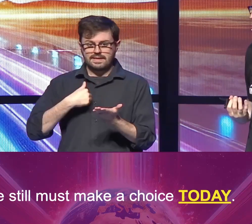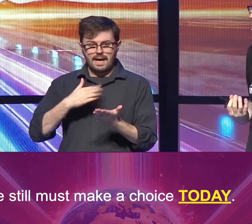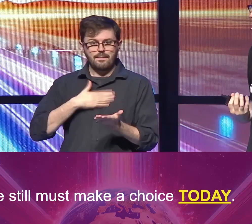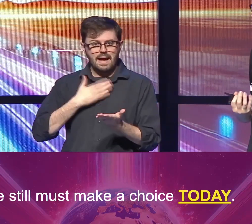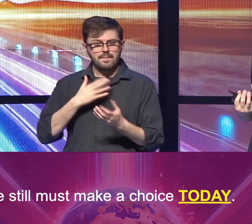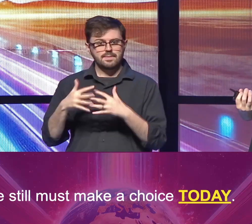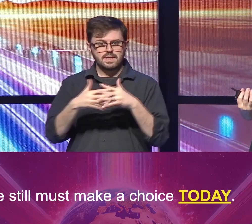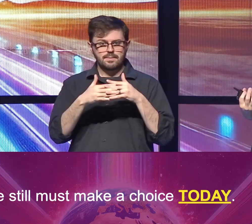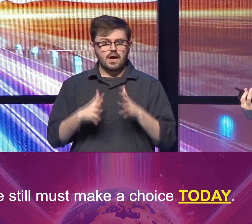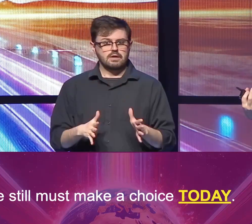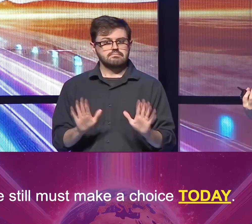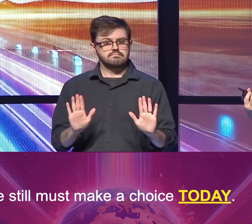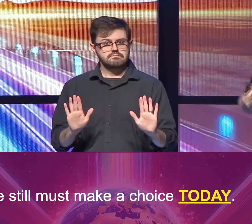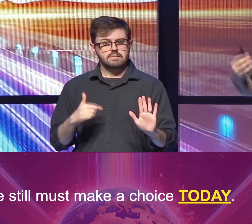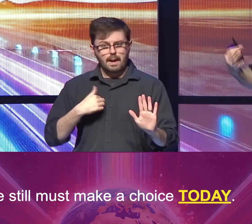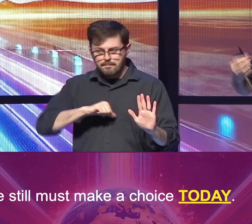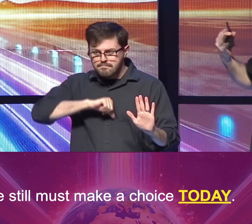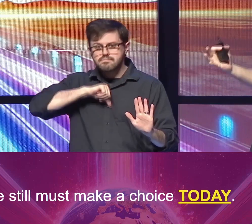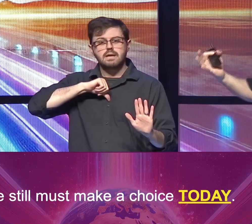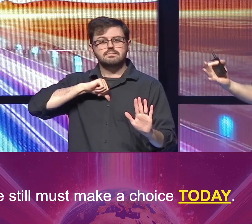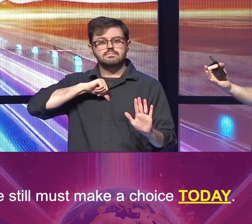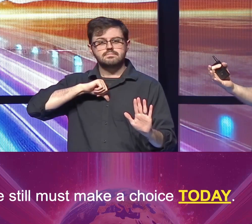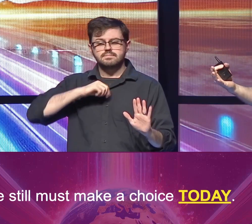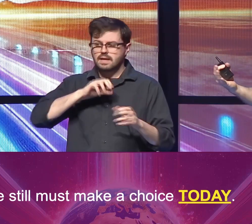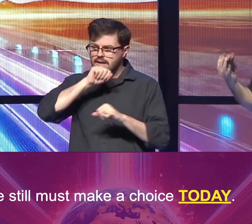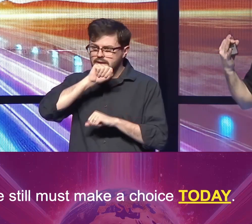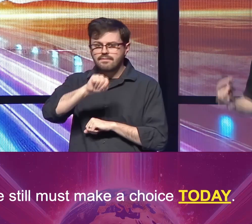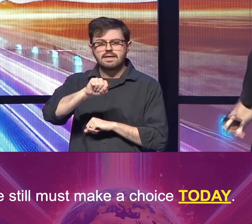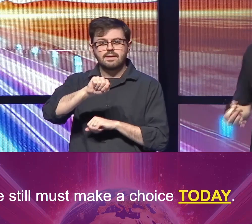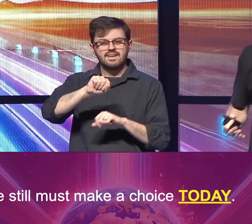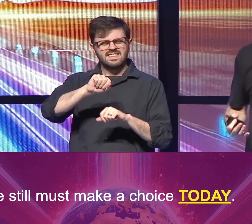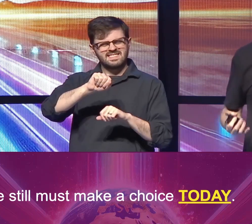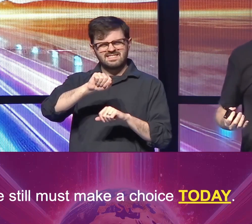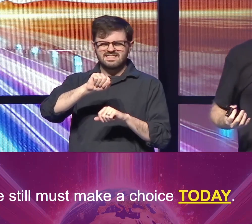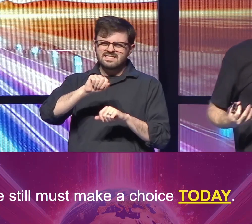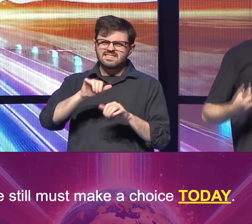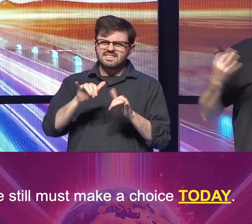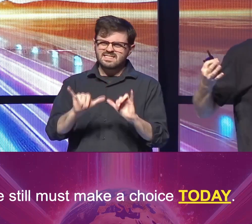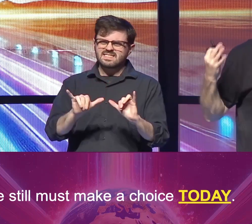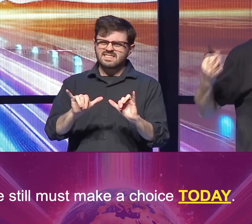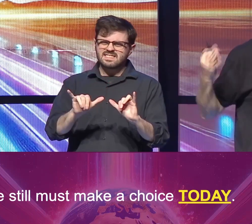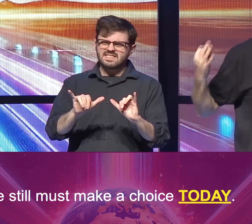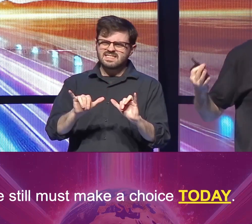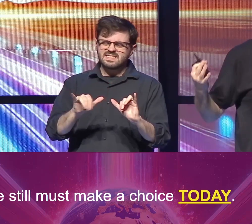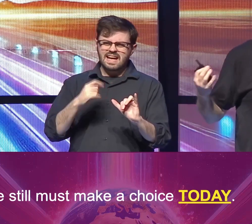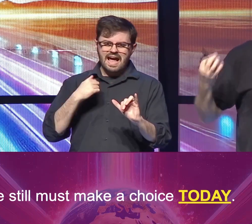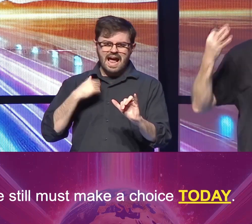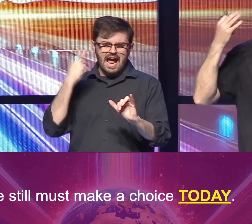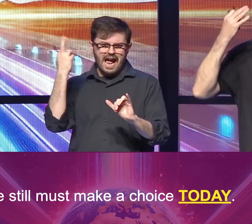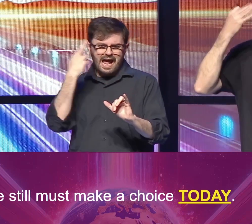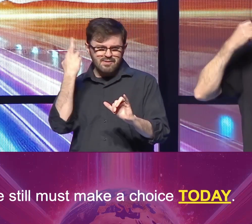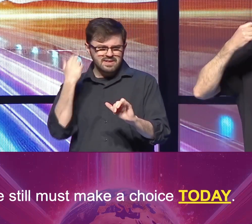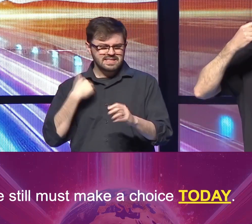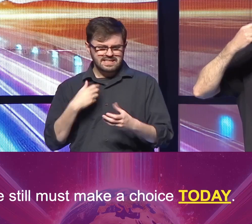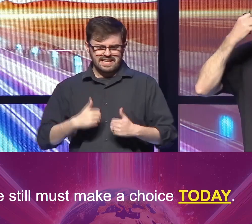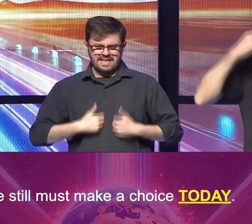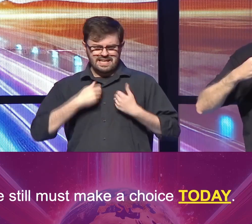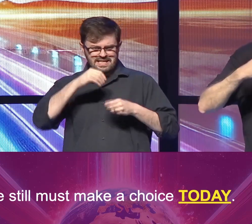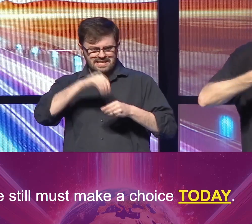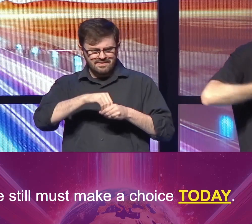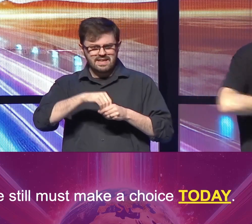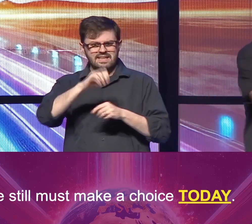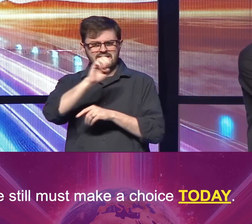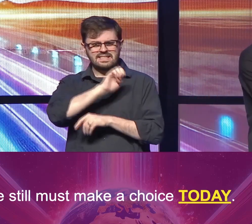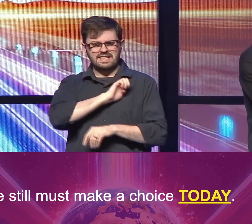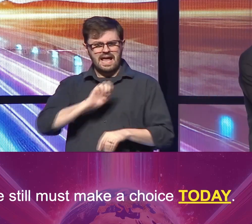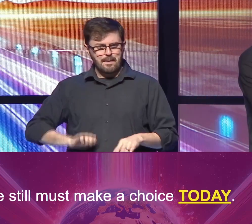that fact. I love that. But I also recognize that I live amongst an empire and I am living my